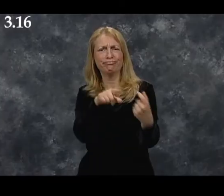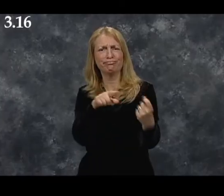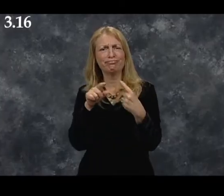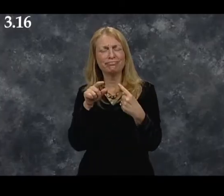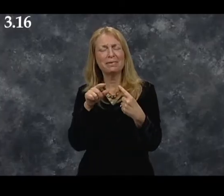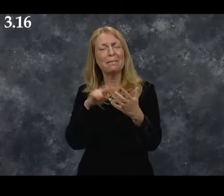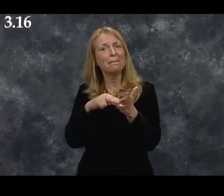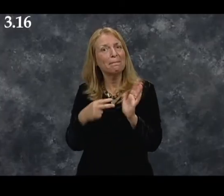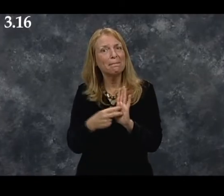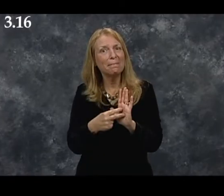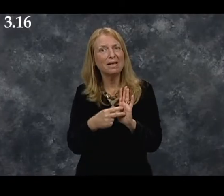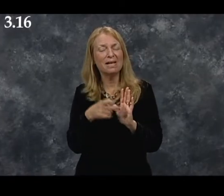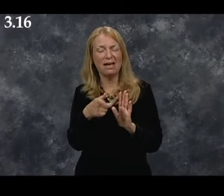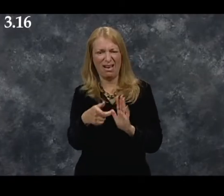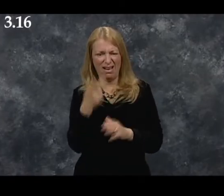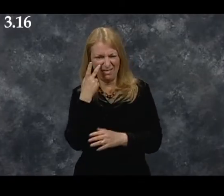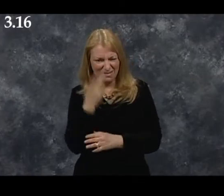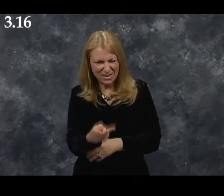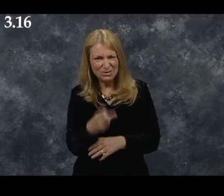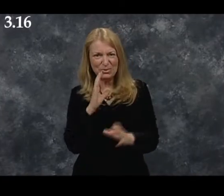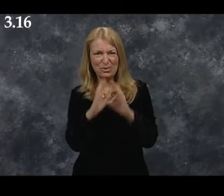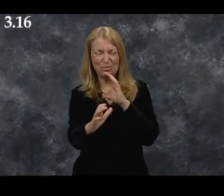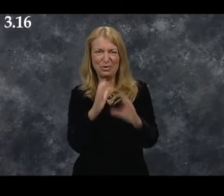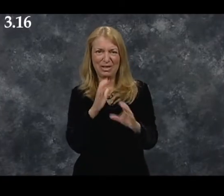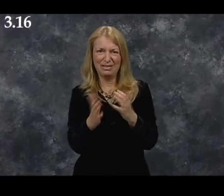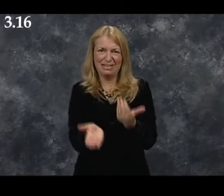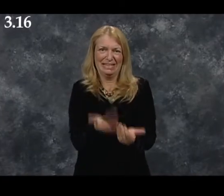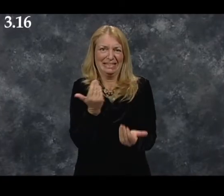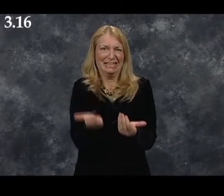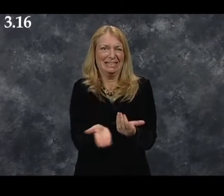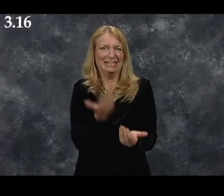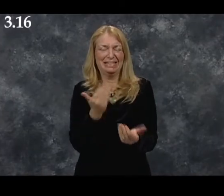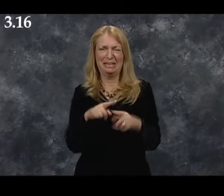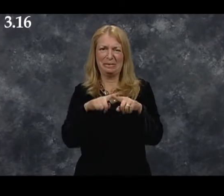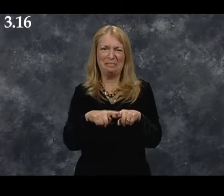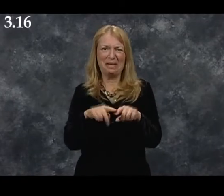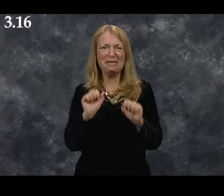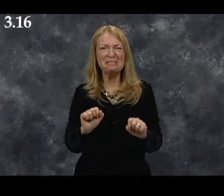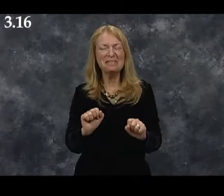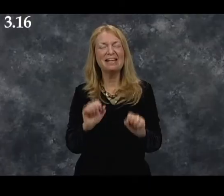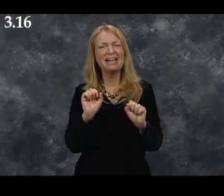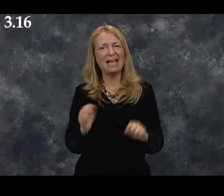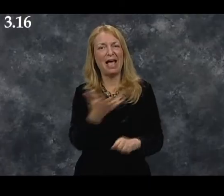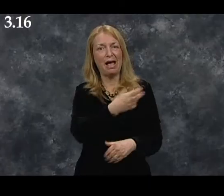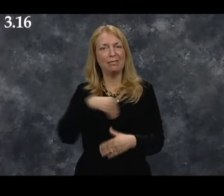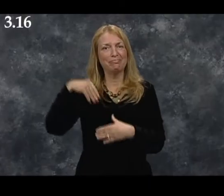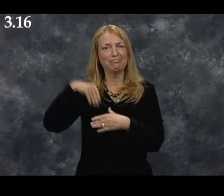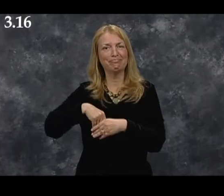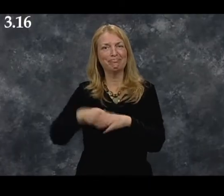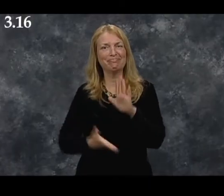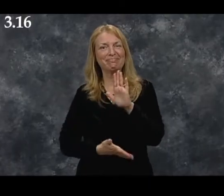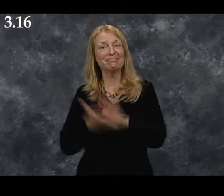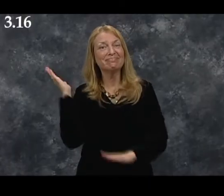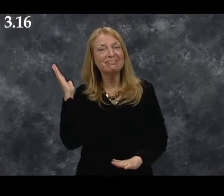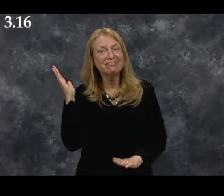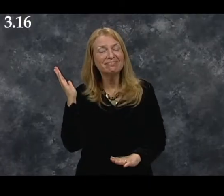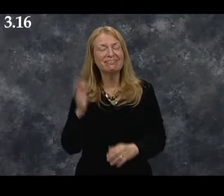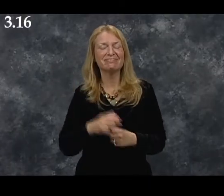sharing. That means that visual communication is easy and dependable, and